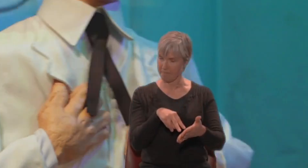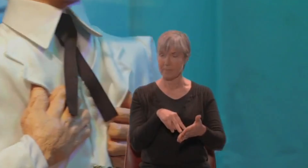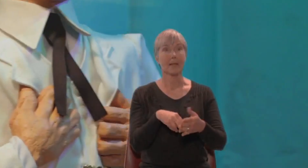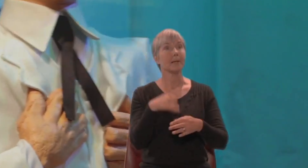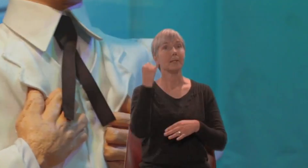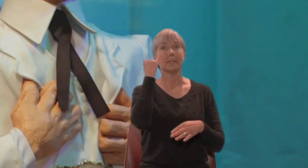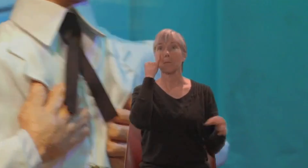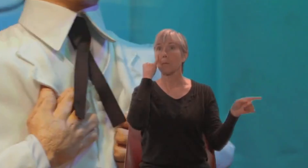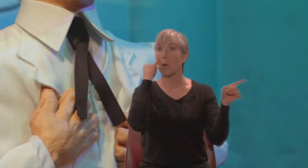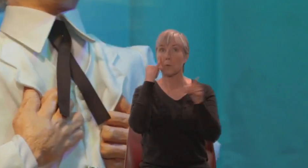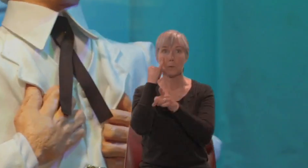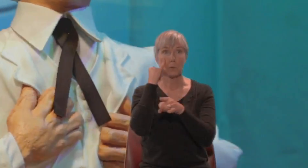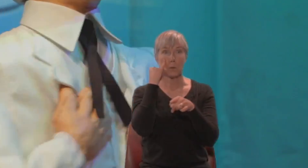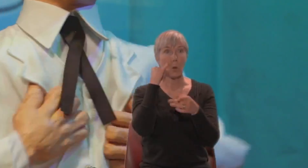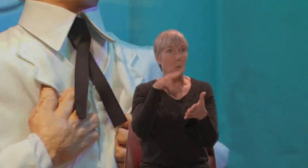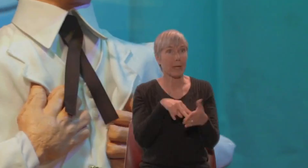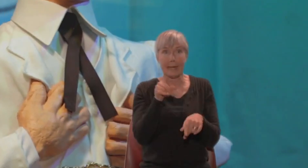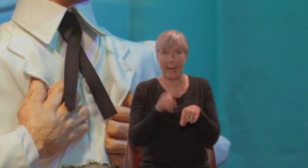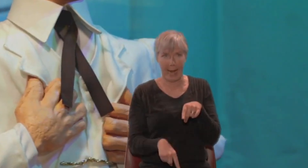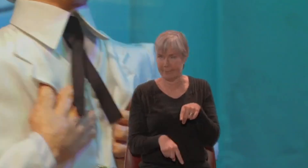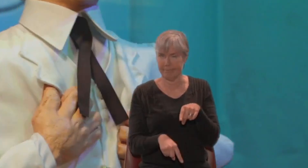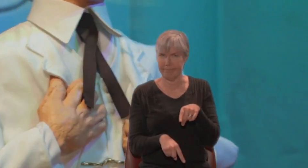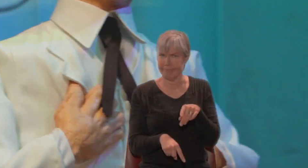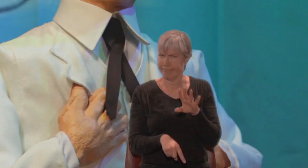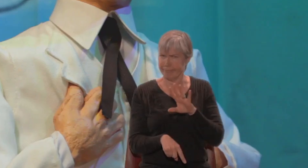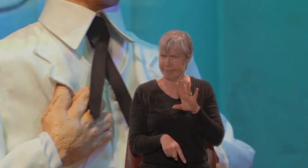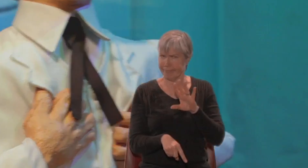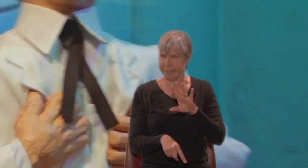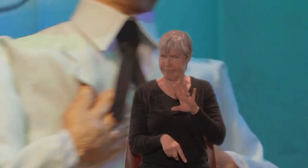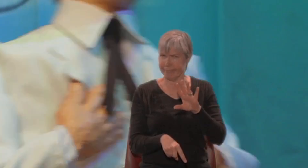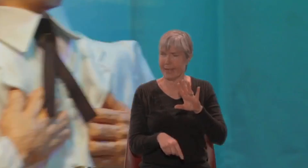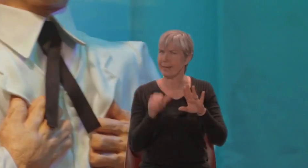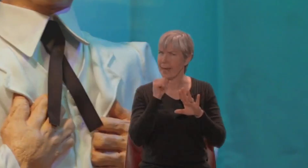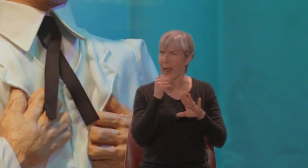has no advantage over one who cannot. So he read